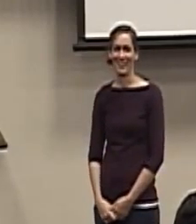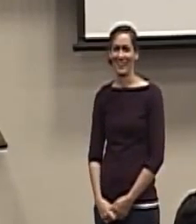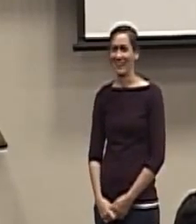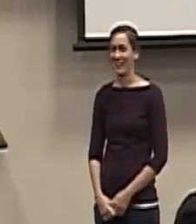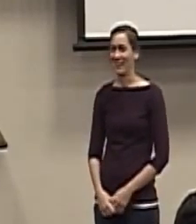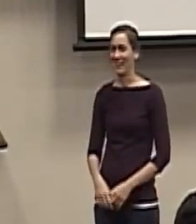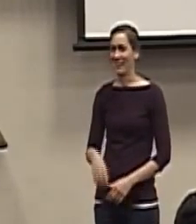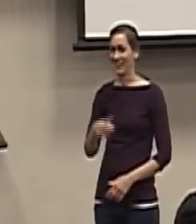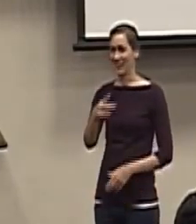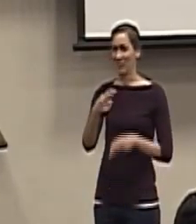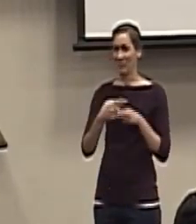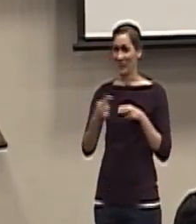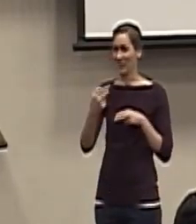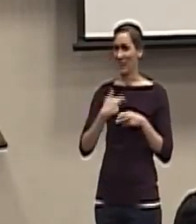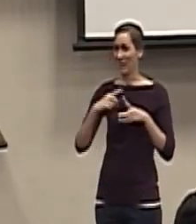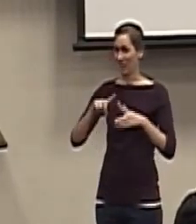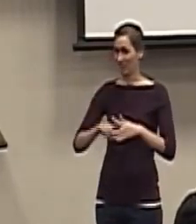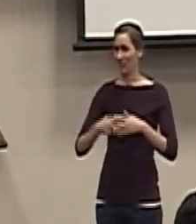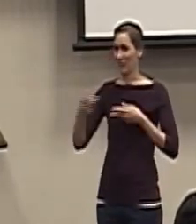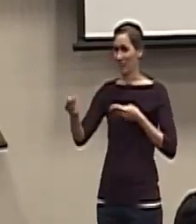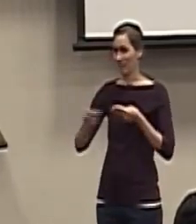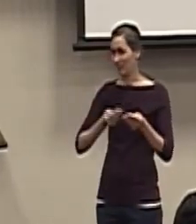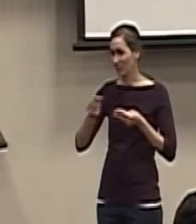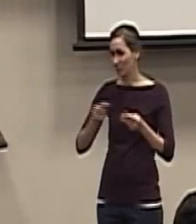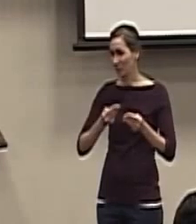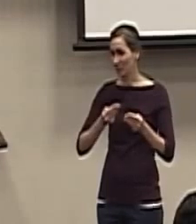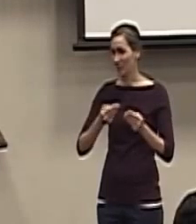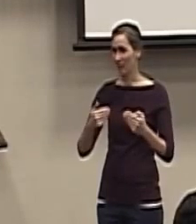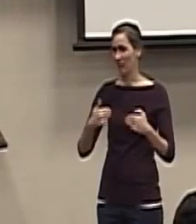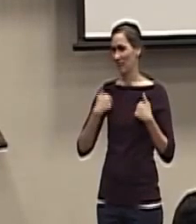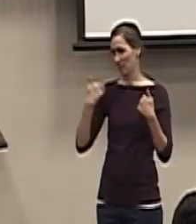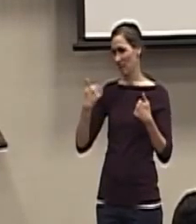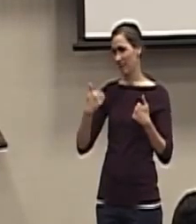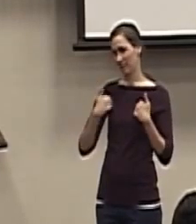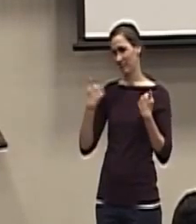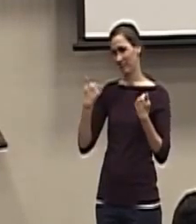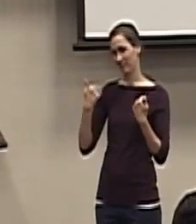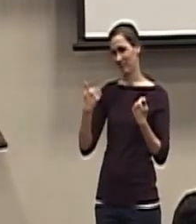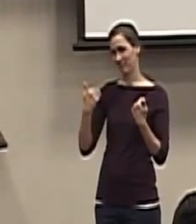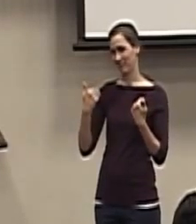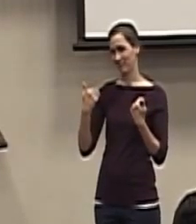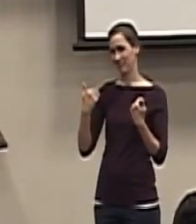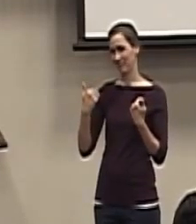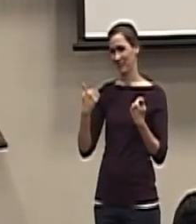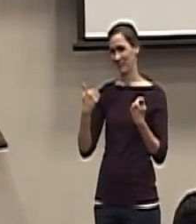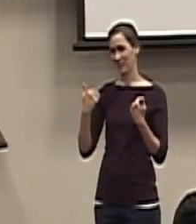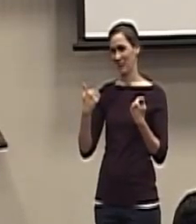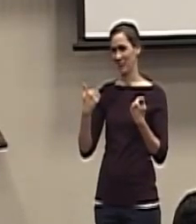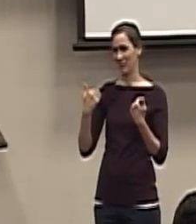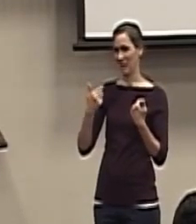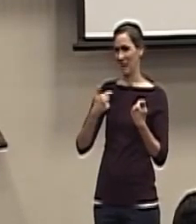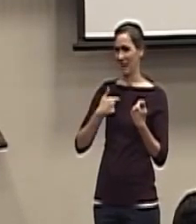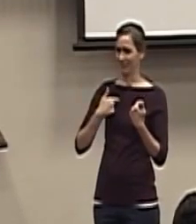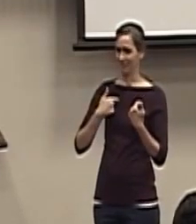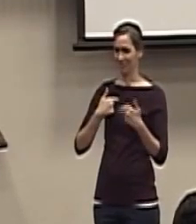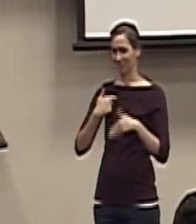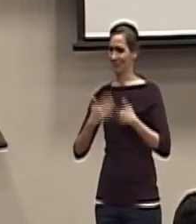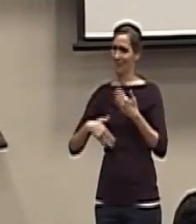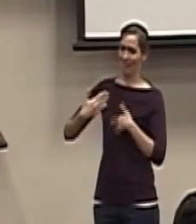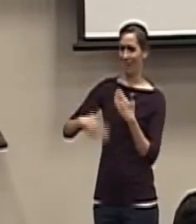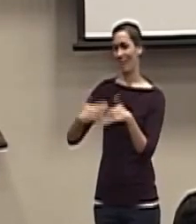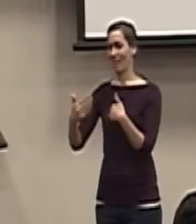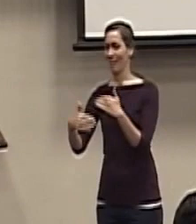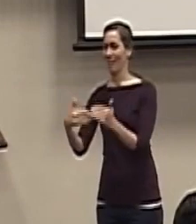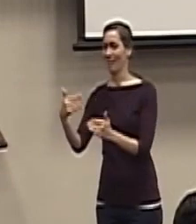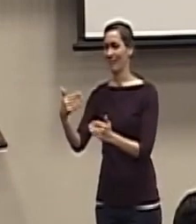As Paul mentioned, I started in ministry at a young age, and that has accelerated things and for me as